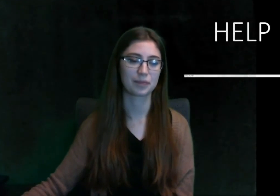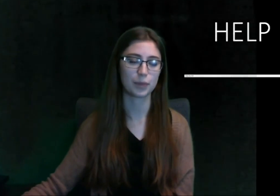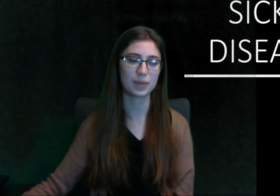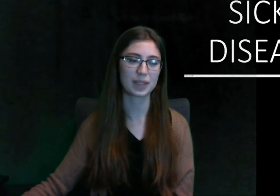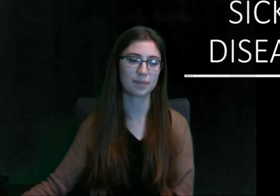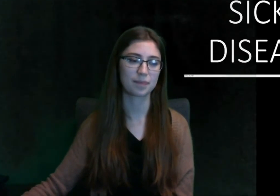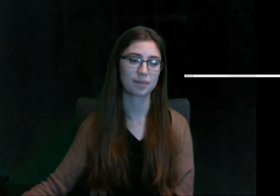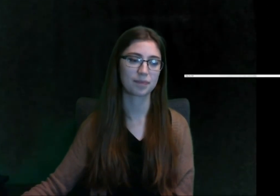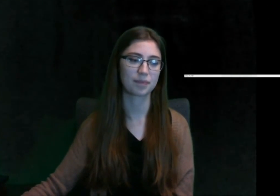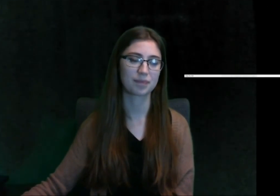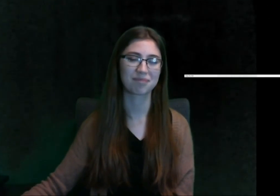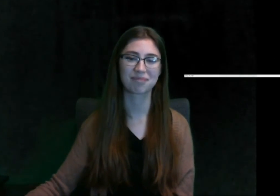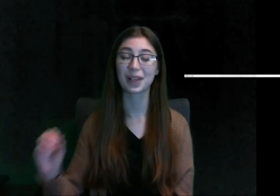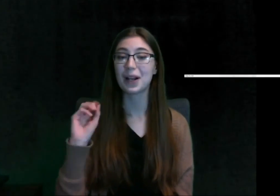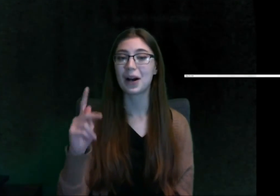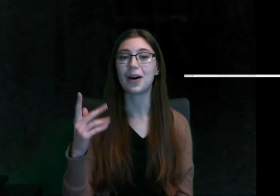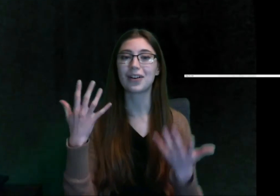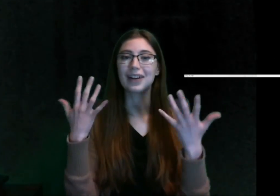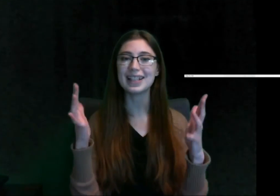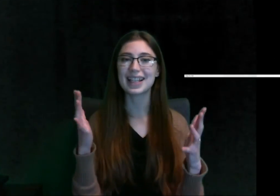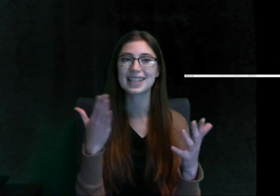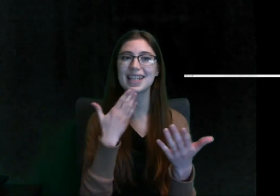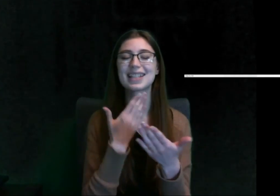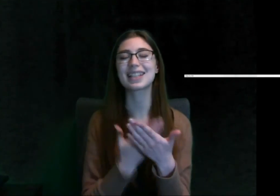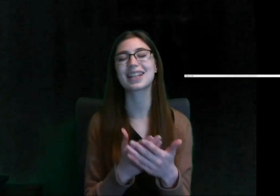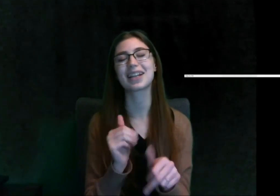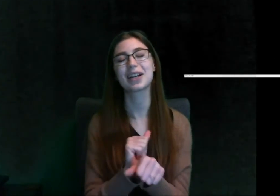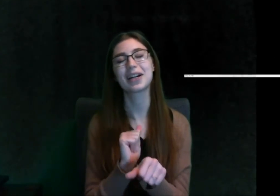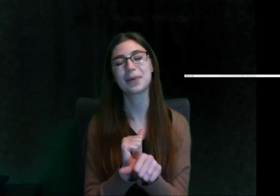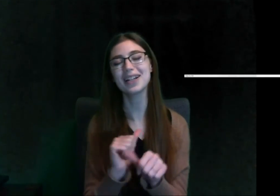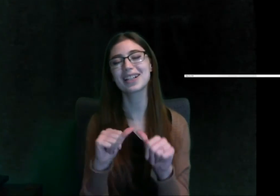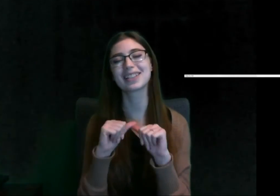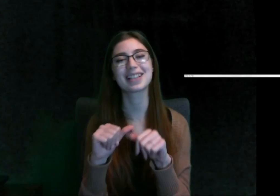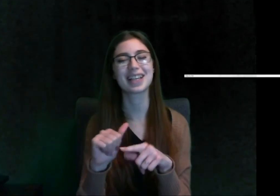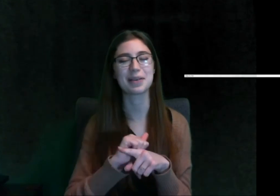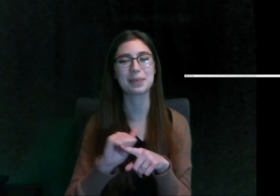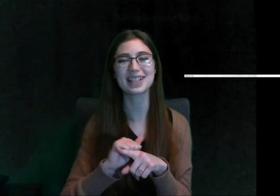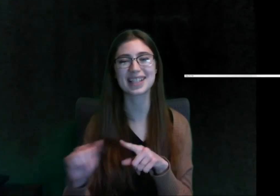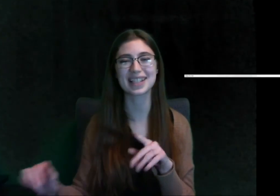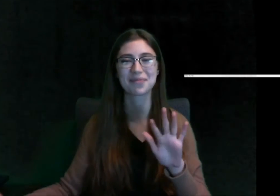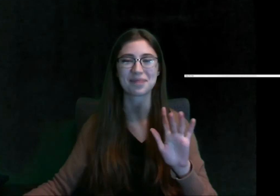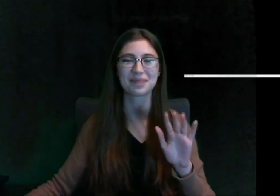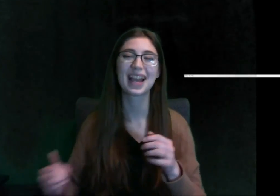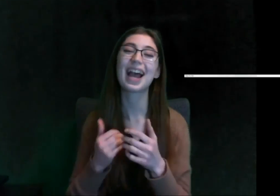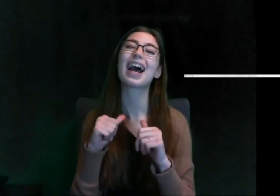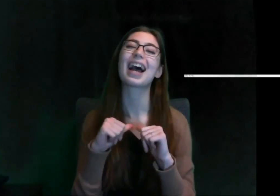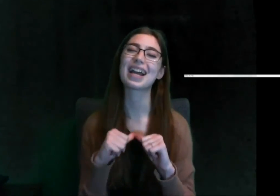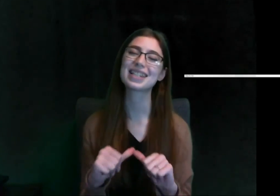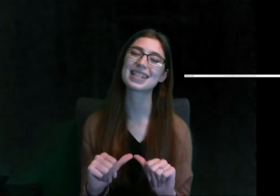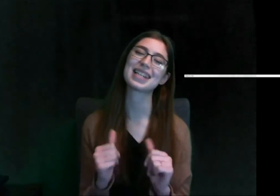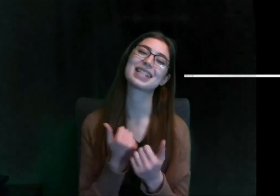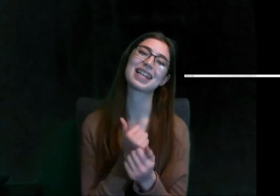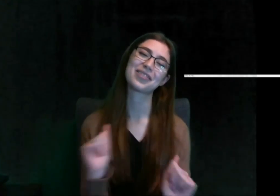Oops. All right, that's it. Good work. Keep practicing and stay safe.